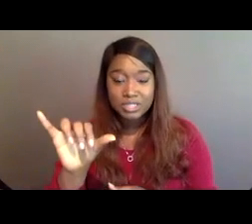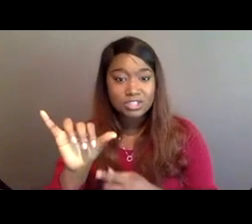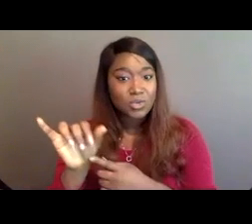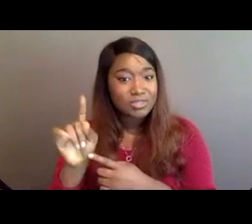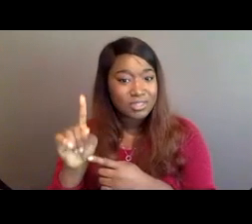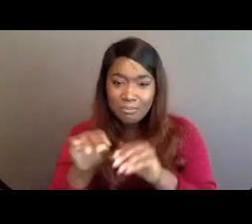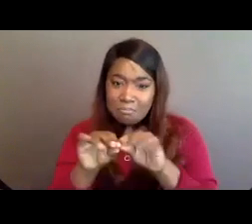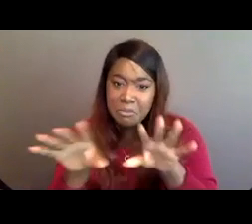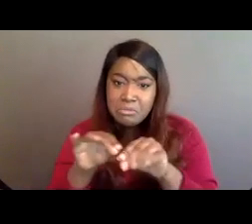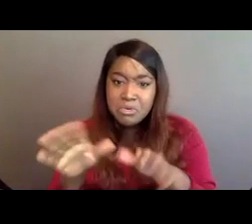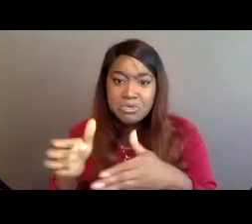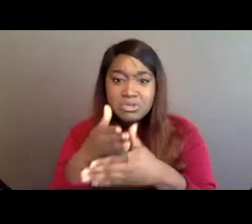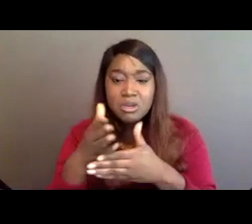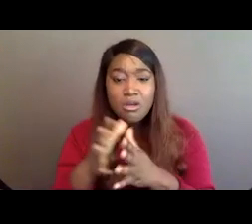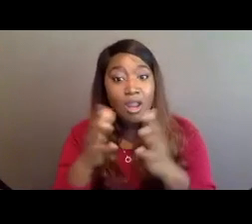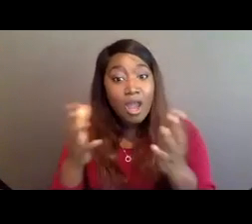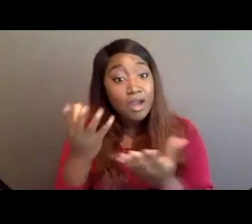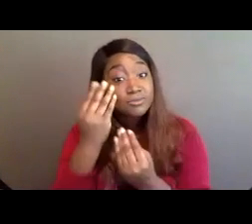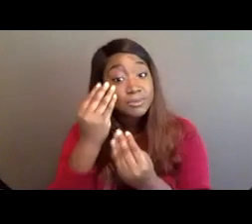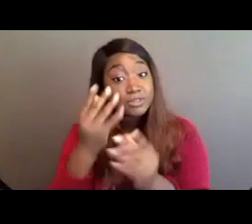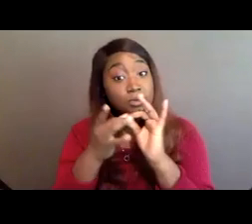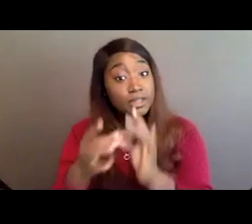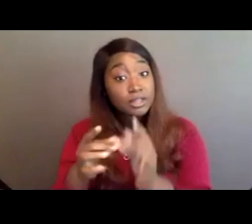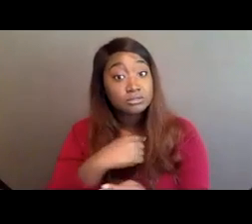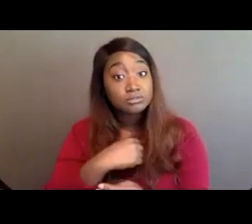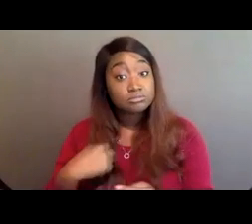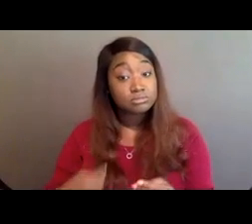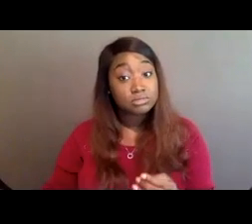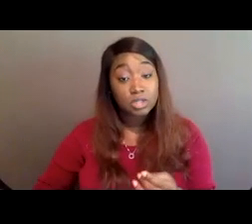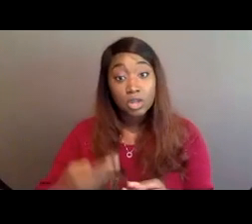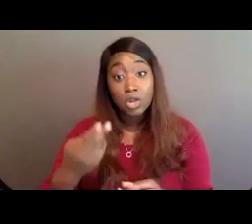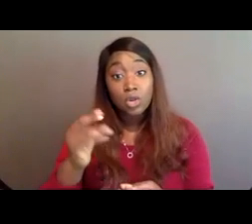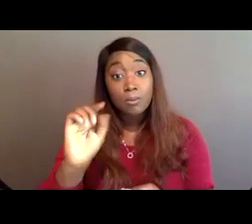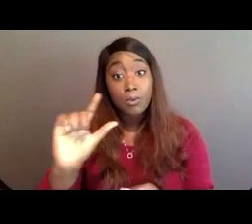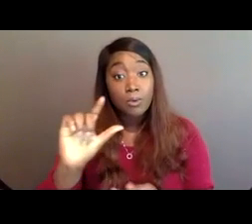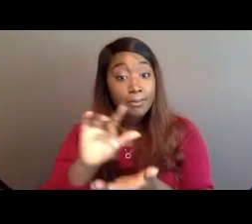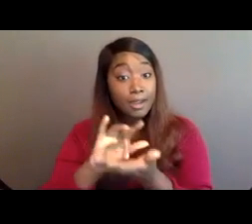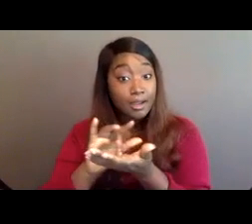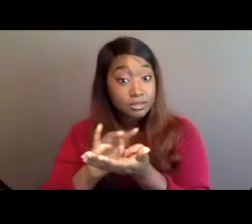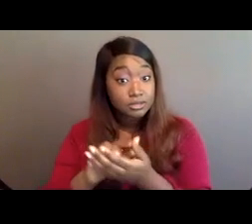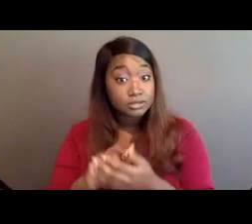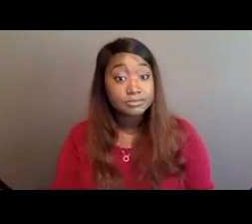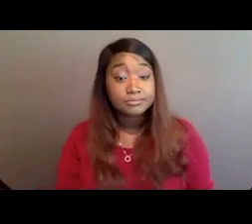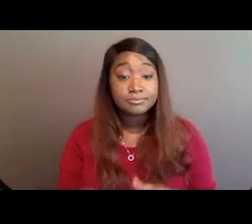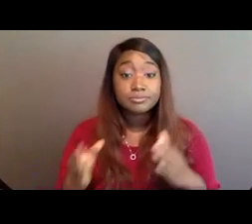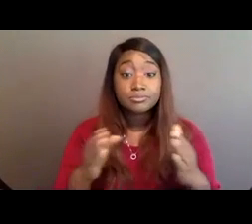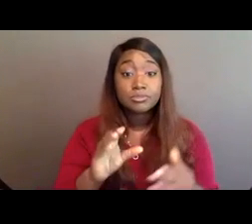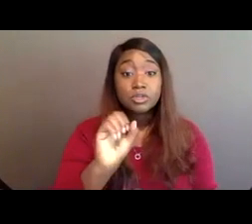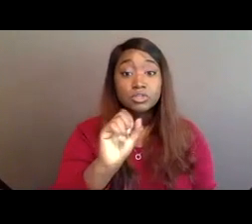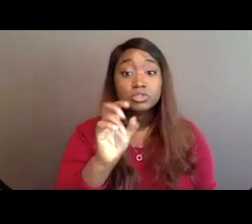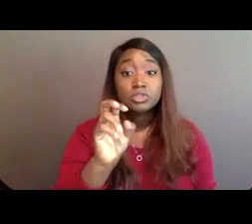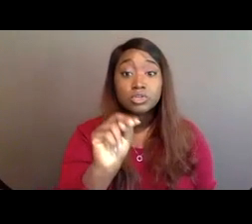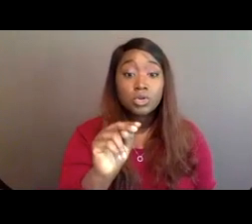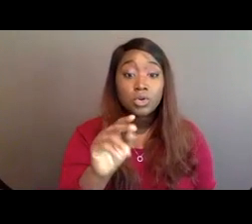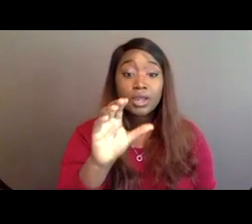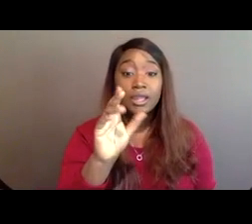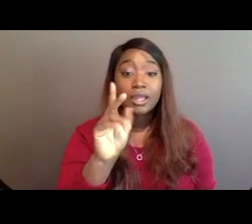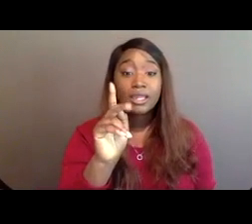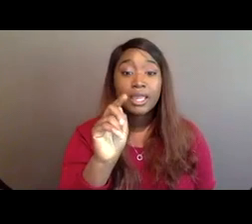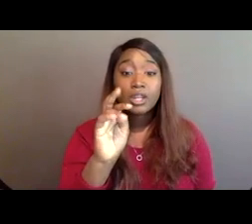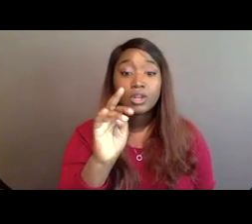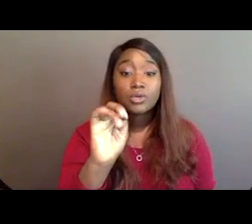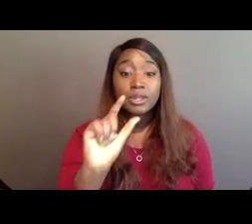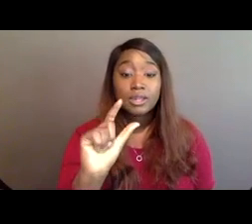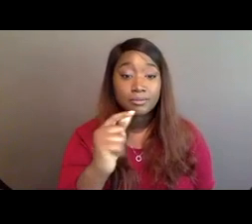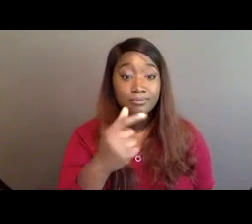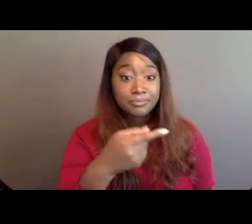practices. Sloan Kettering has had to respond in the support of patients with cancer, and has